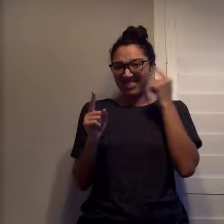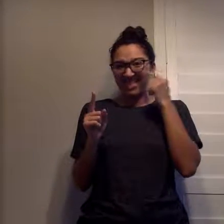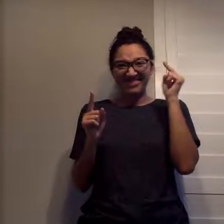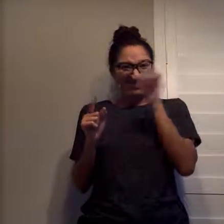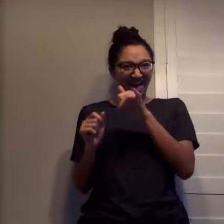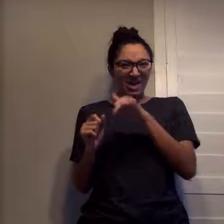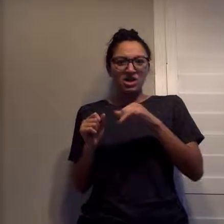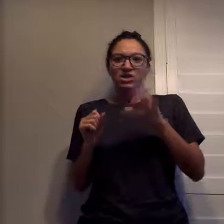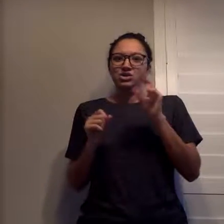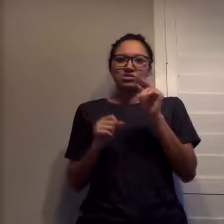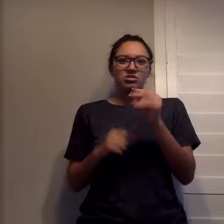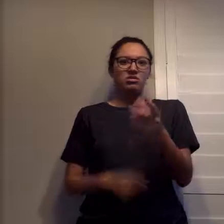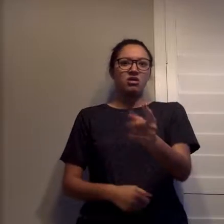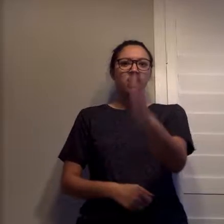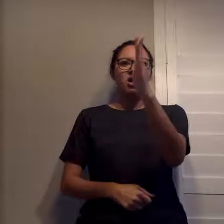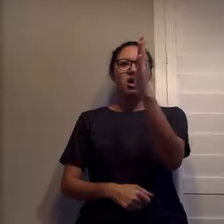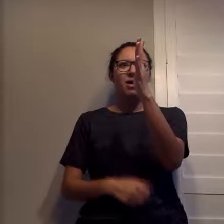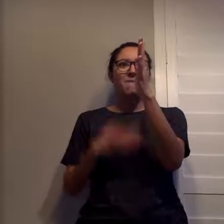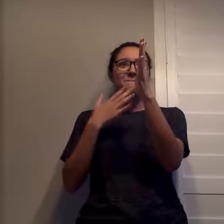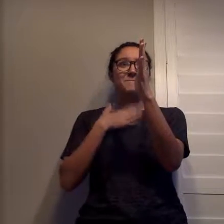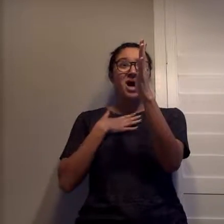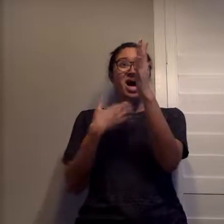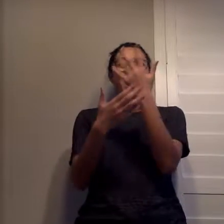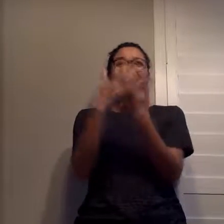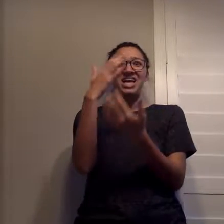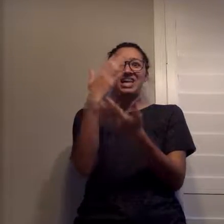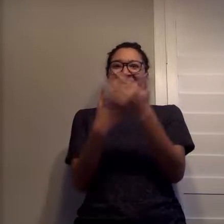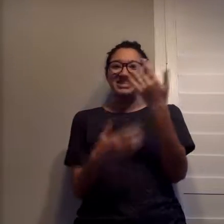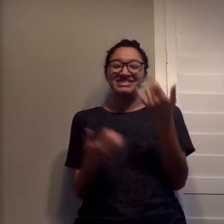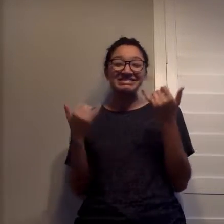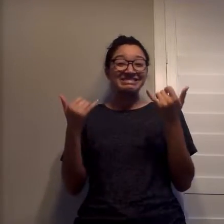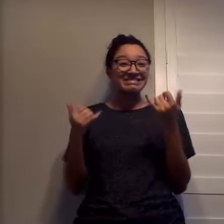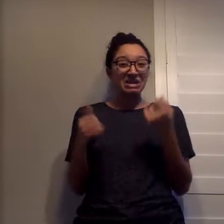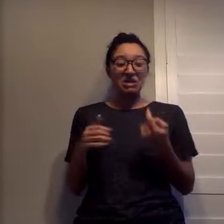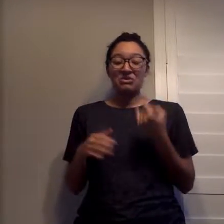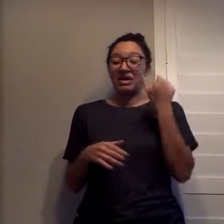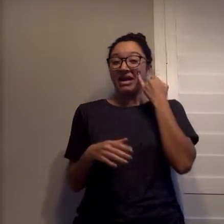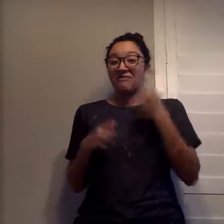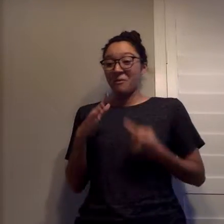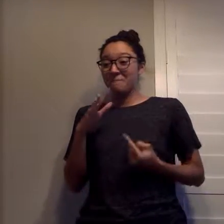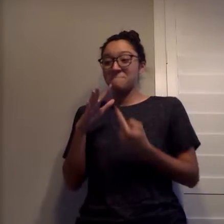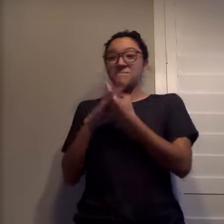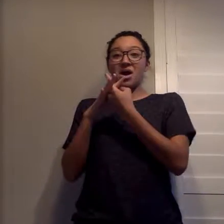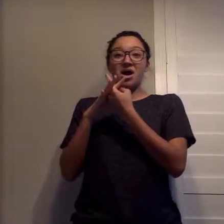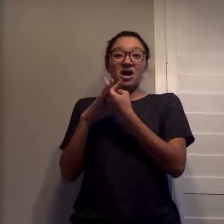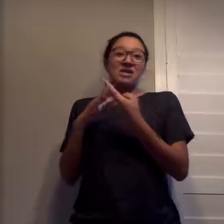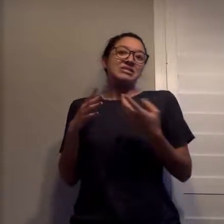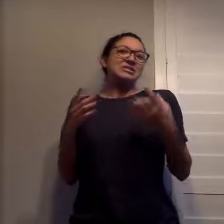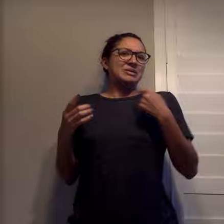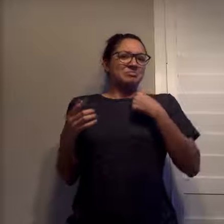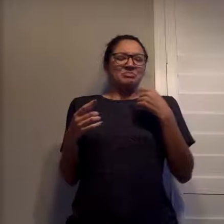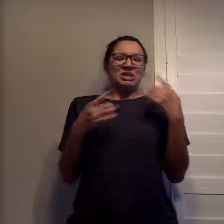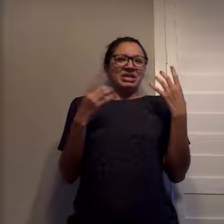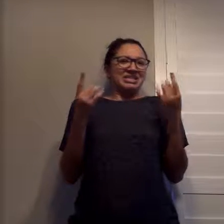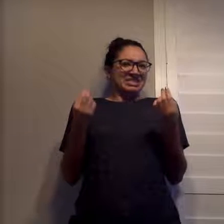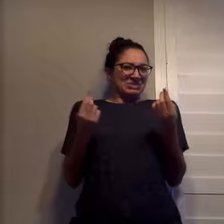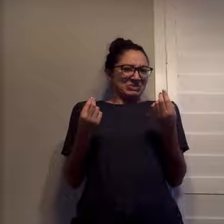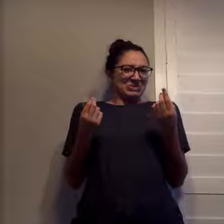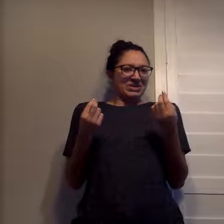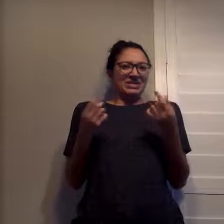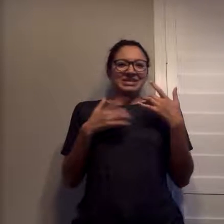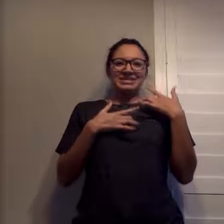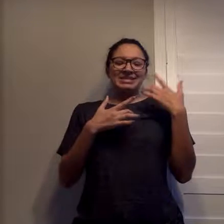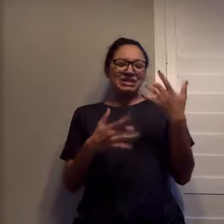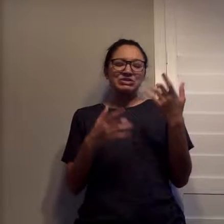not believe that this was my hand. Now, in a crisis, I tend to dissociate into like little scientists, and I